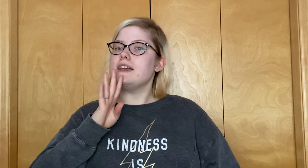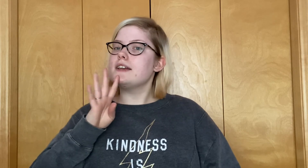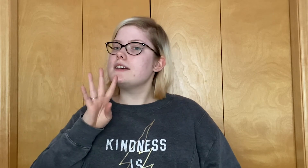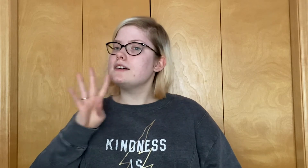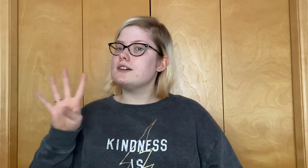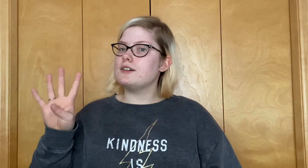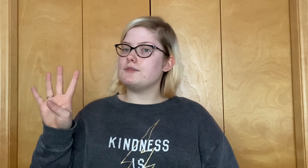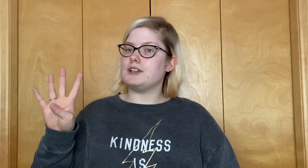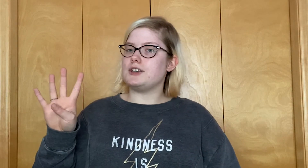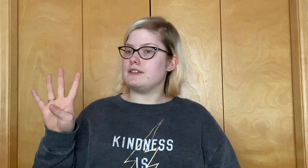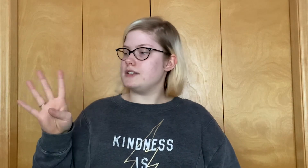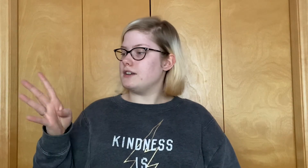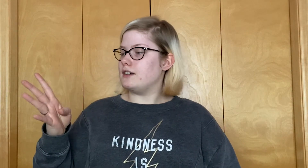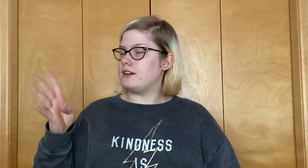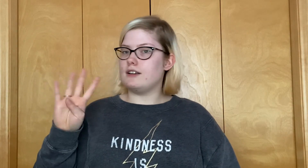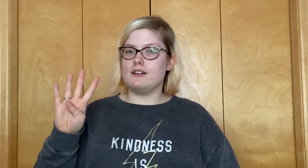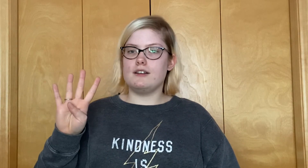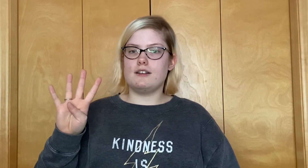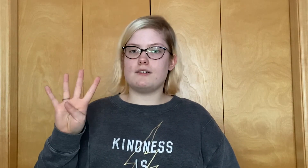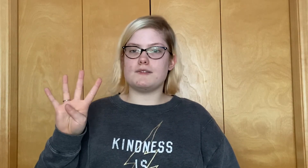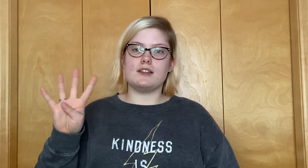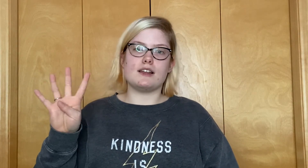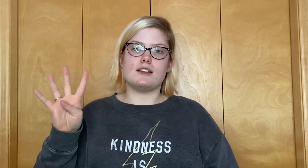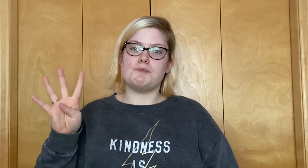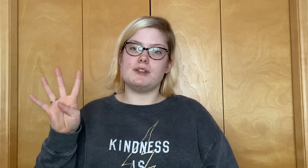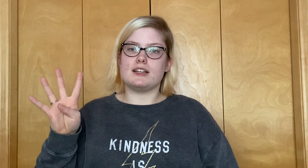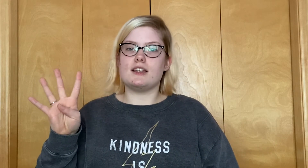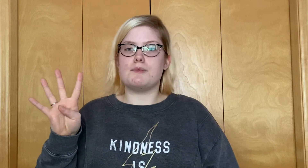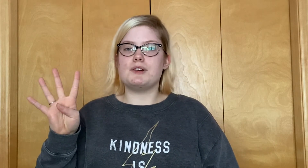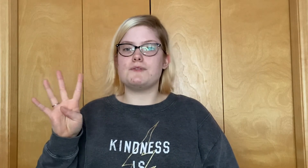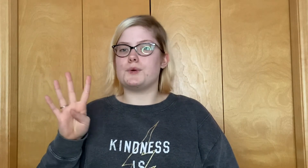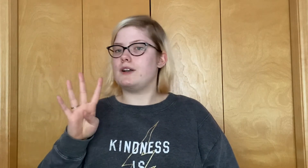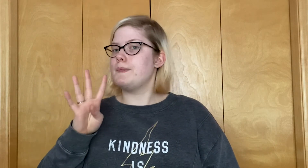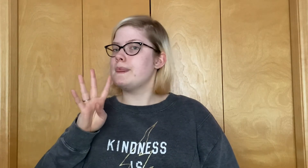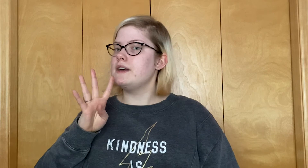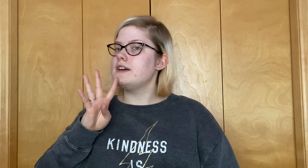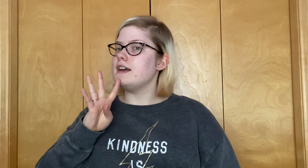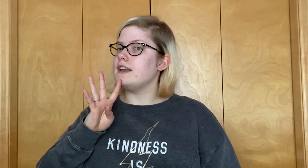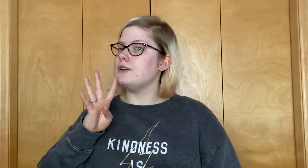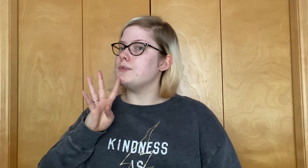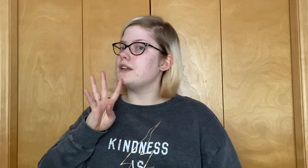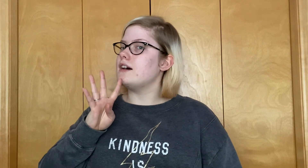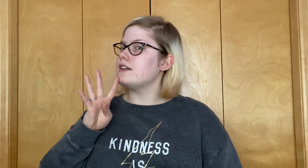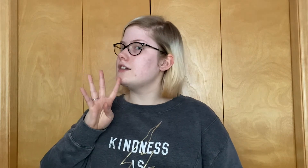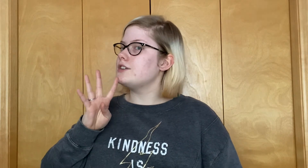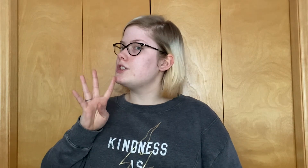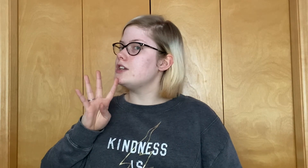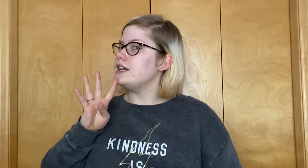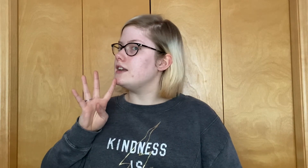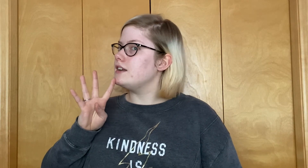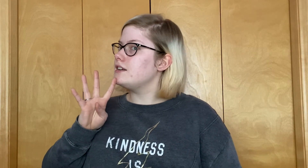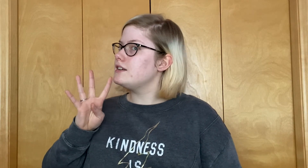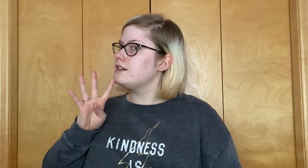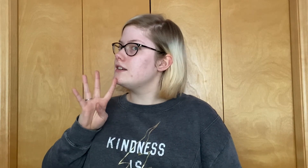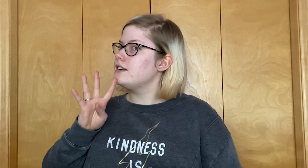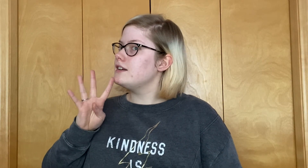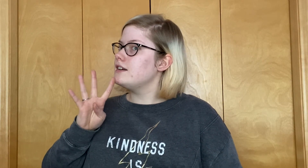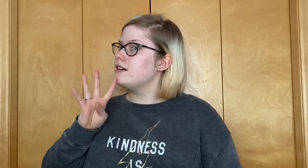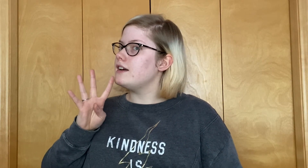speak, which is your like the number 4, and you put it on your chin.